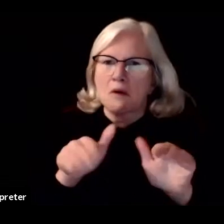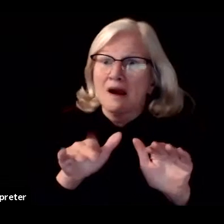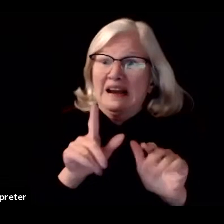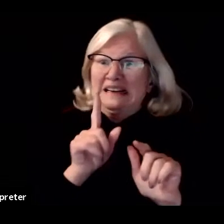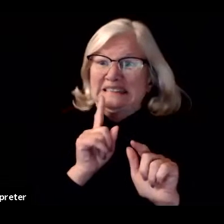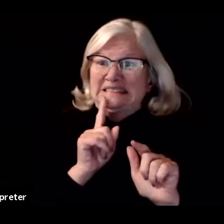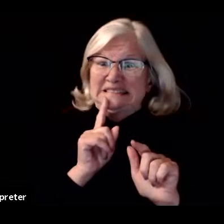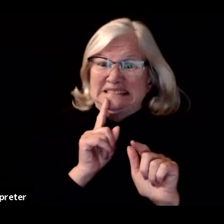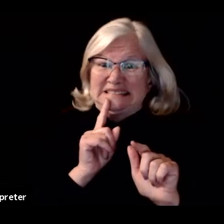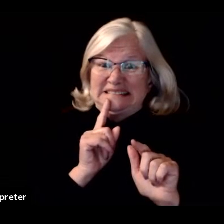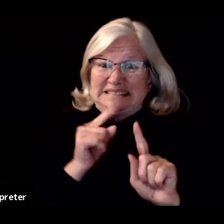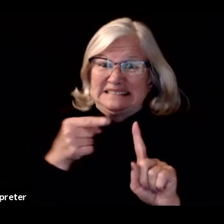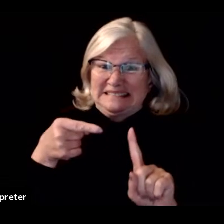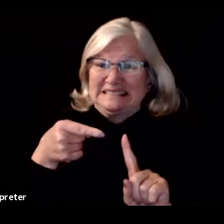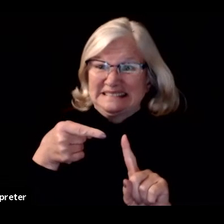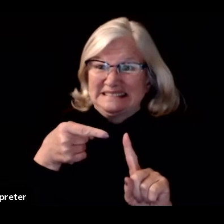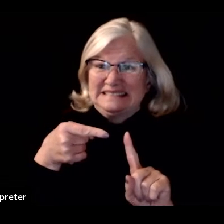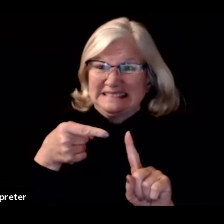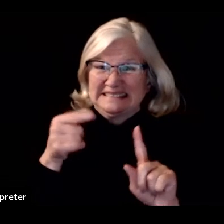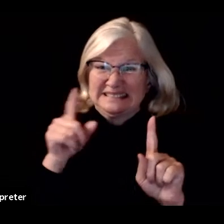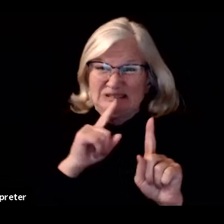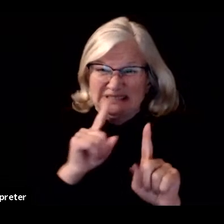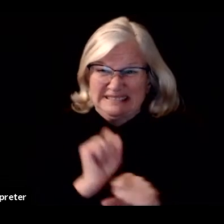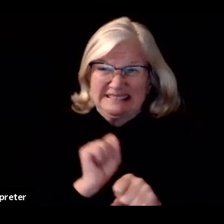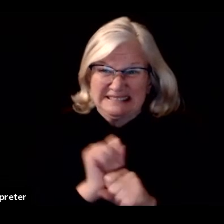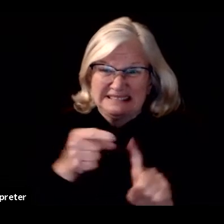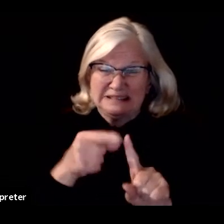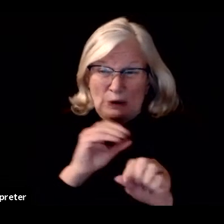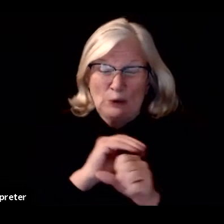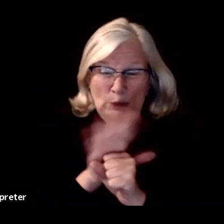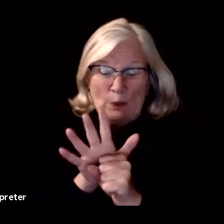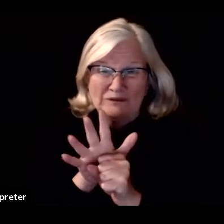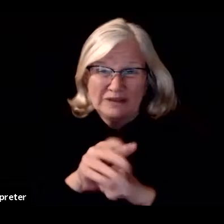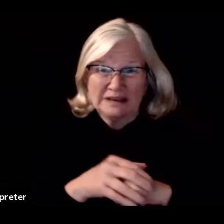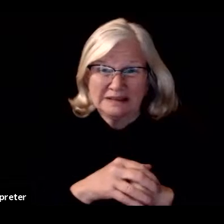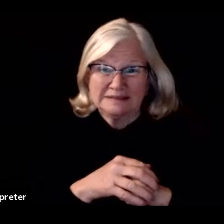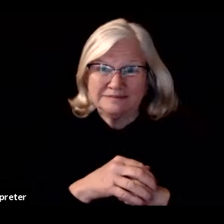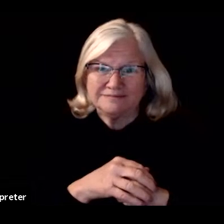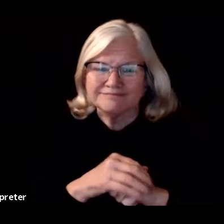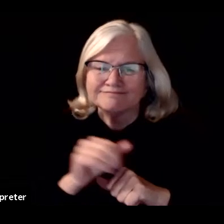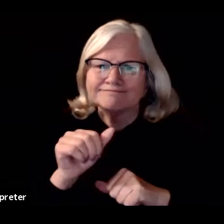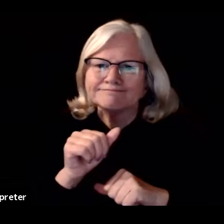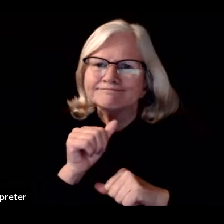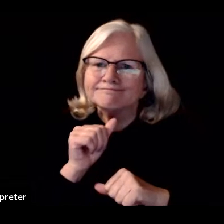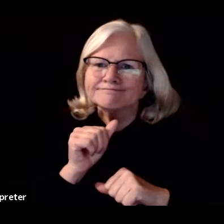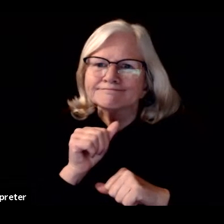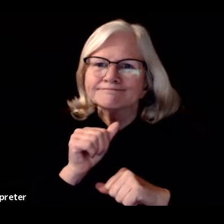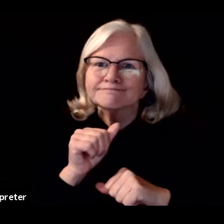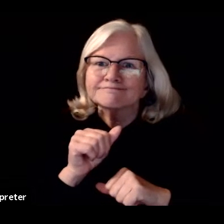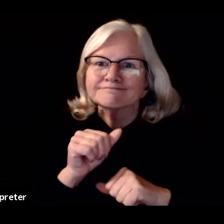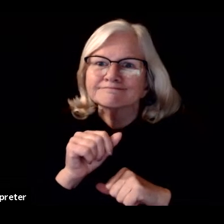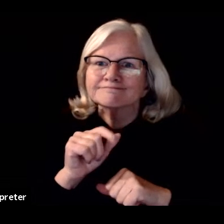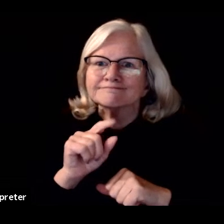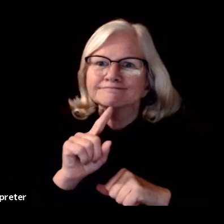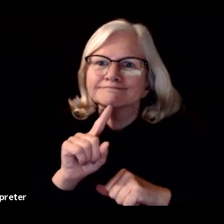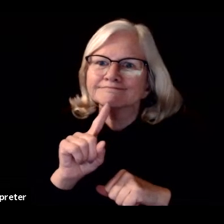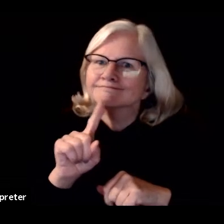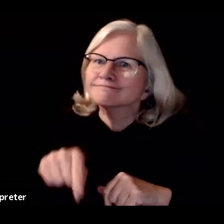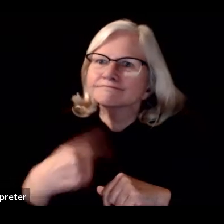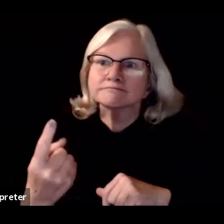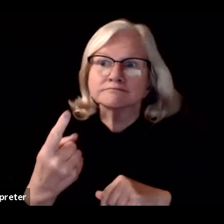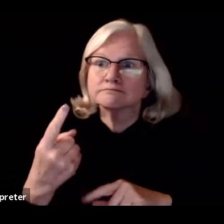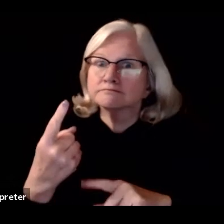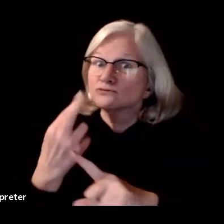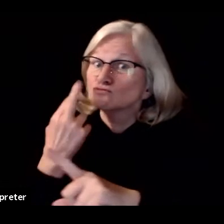It's happening not only in certain settings, certain entertainment settings, bars and restaurants, for example, other venues where